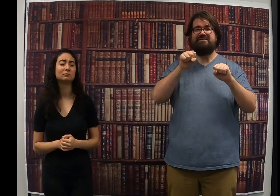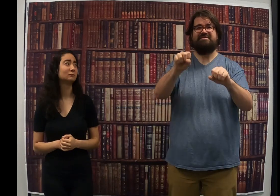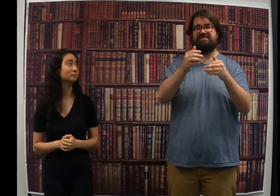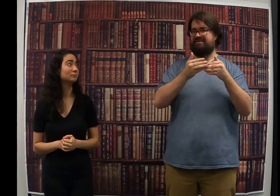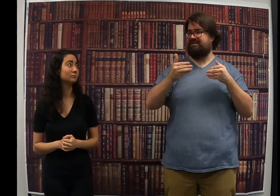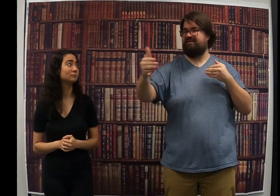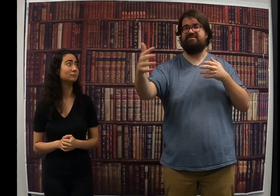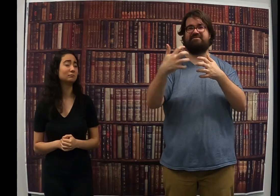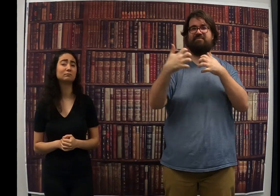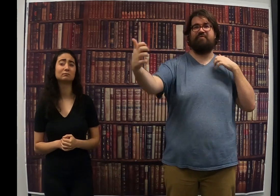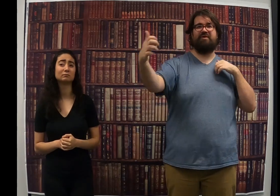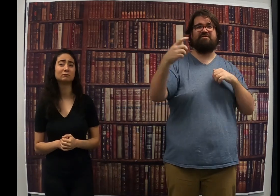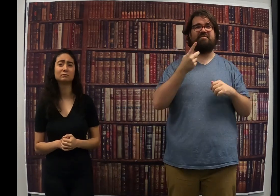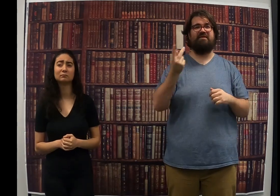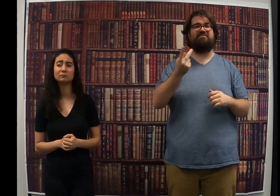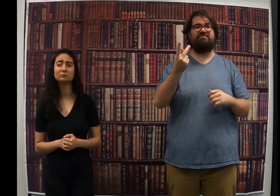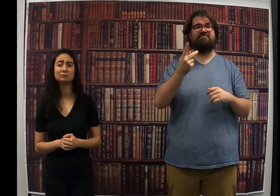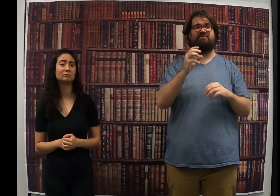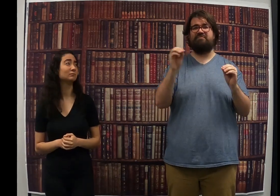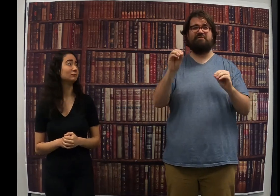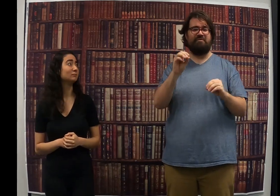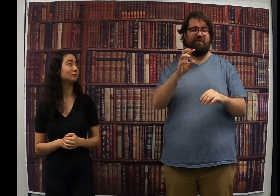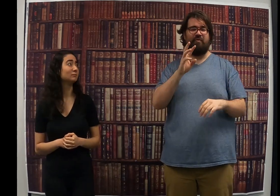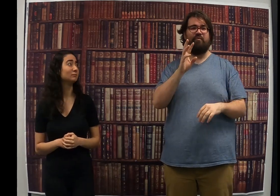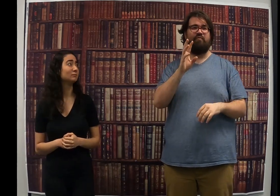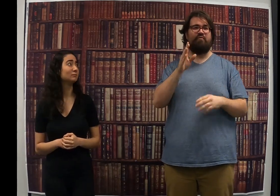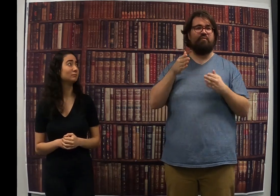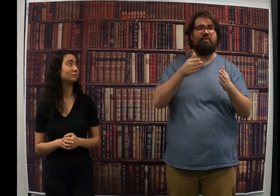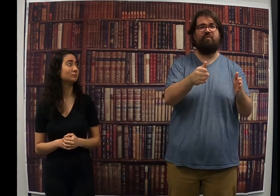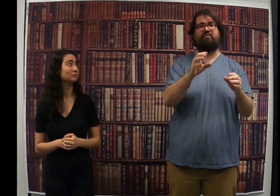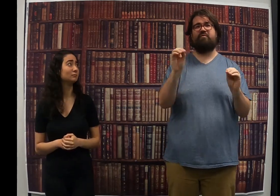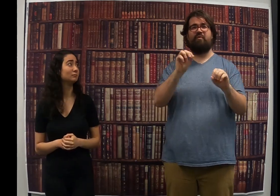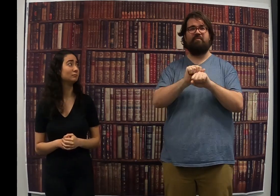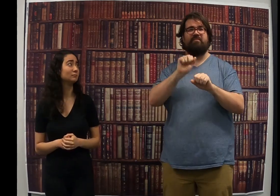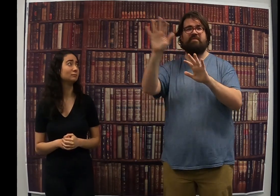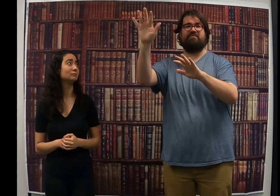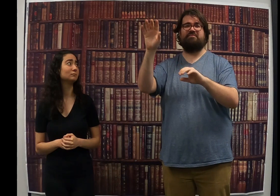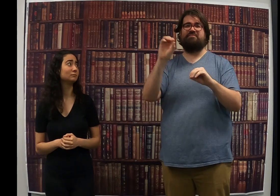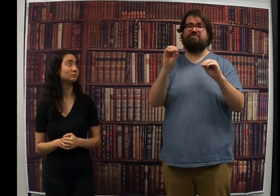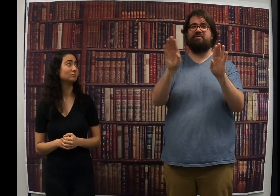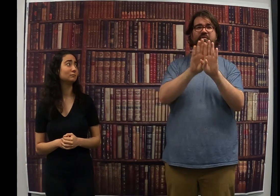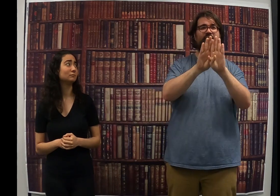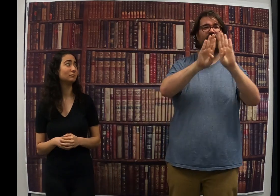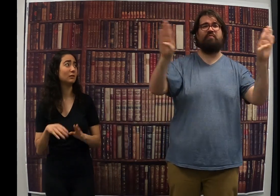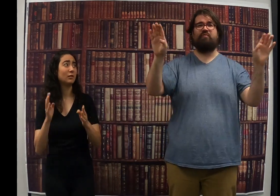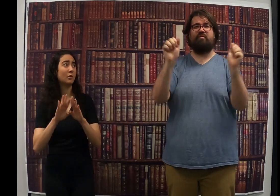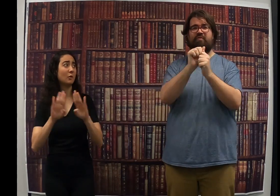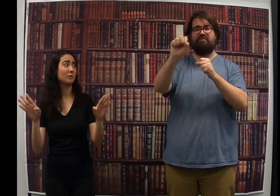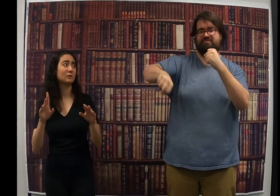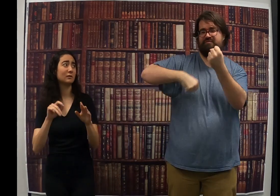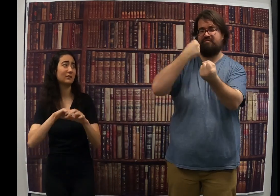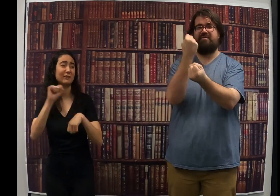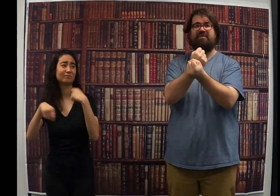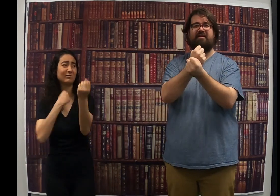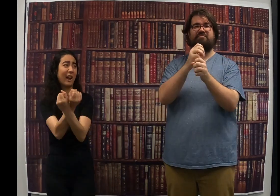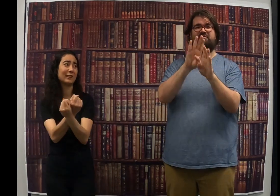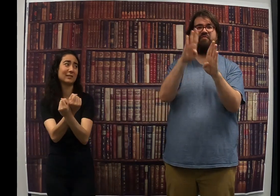no wide sea separates us. No road, no mountains, no walls with